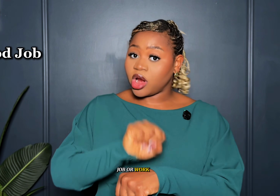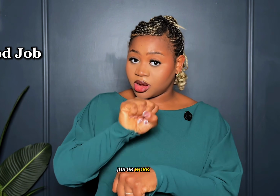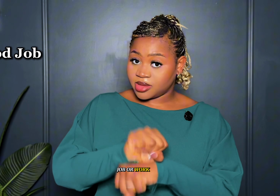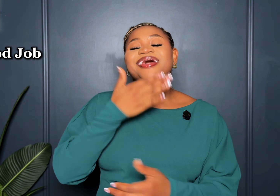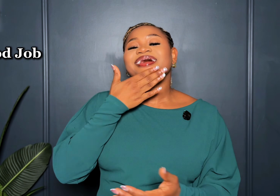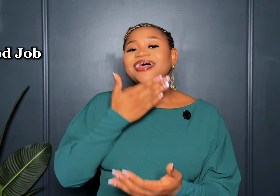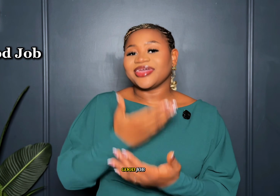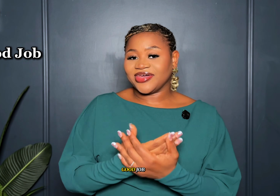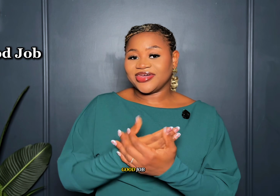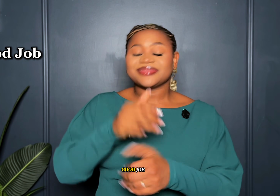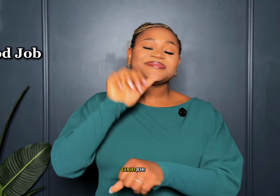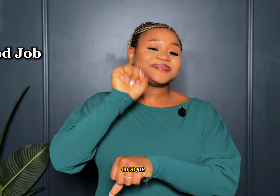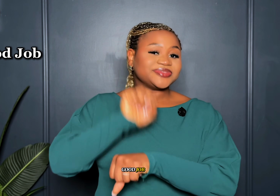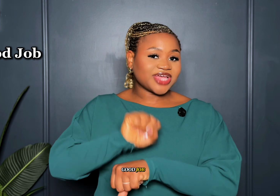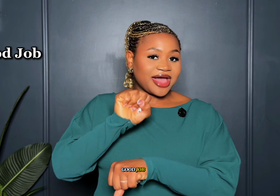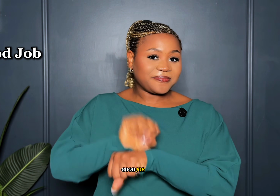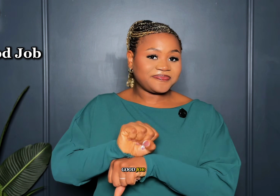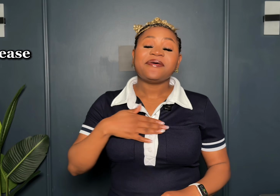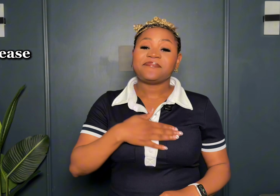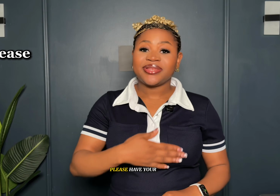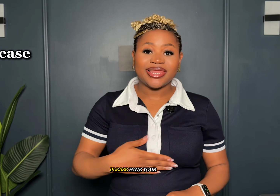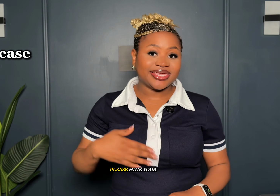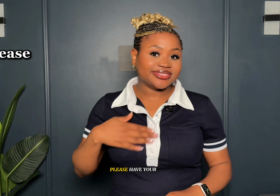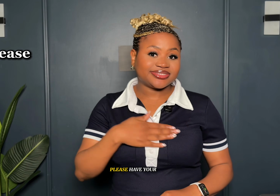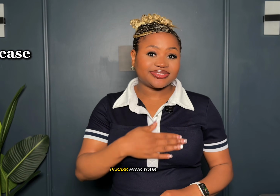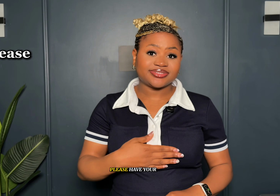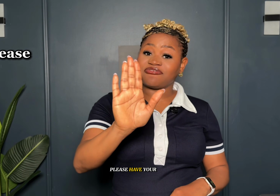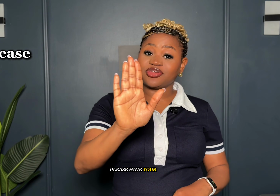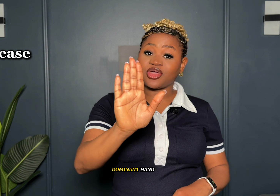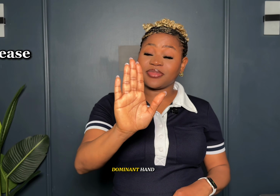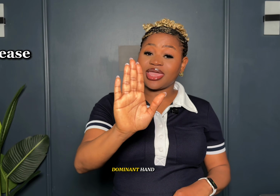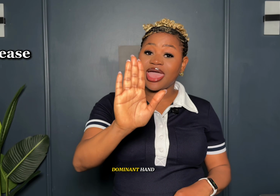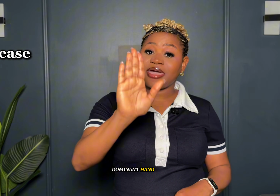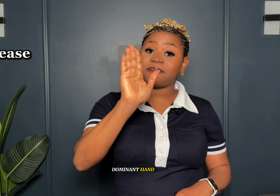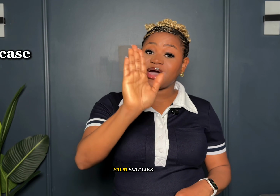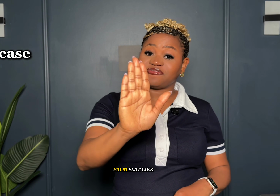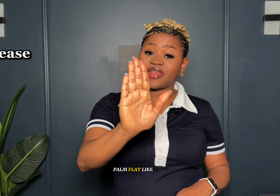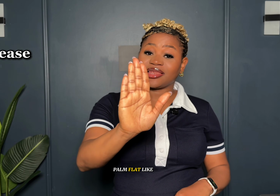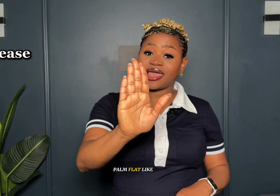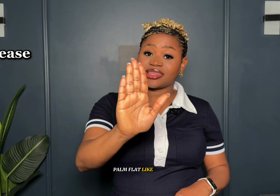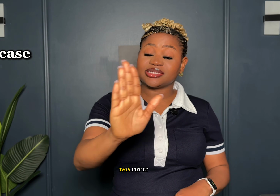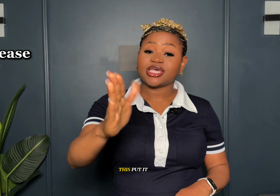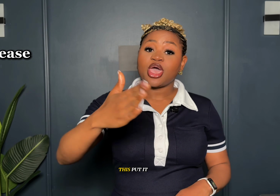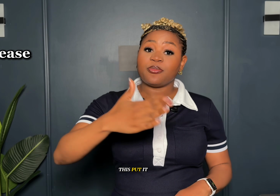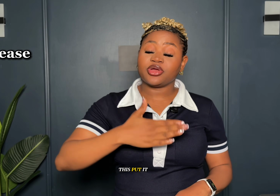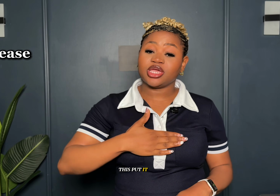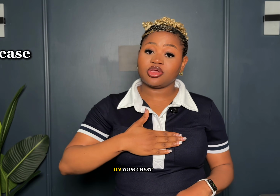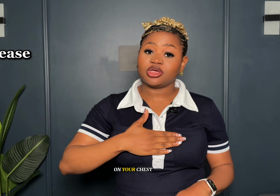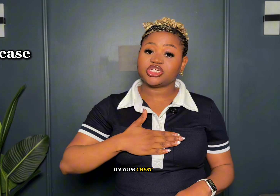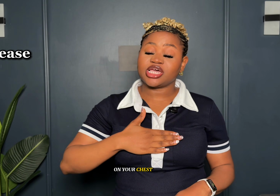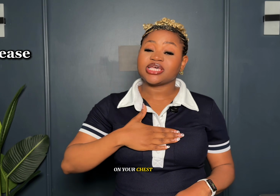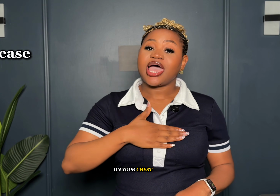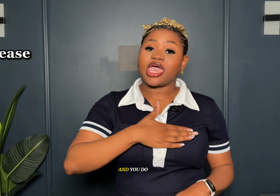work. Good job. Please have your dominant hand palm flat like this. Put it on your chest and you